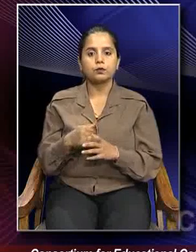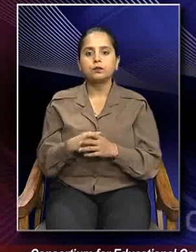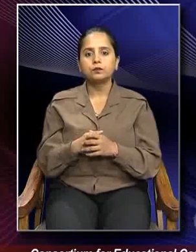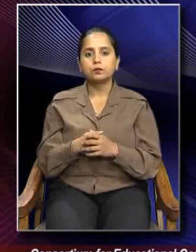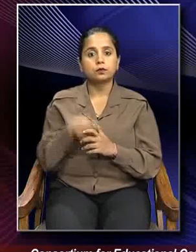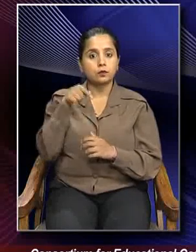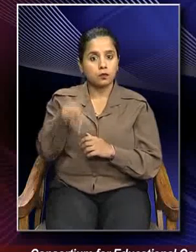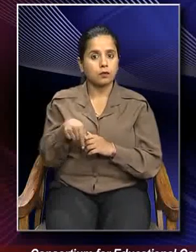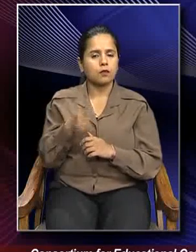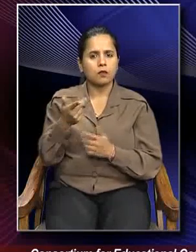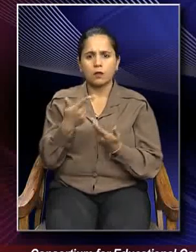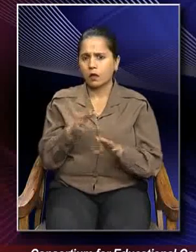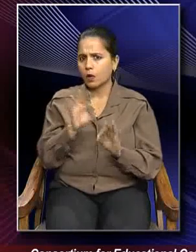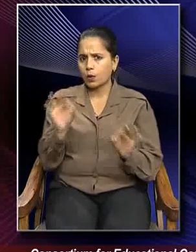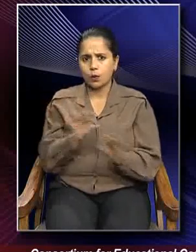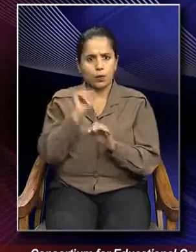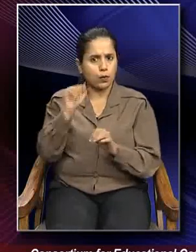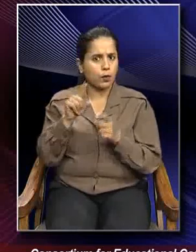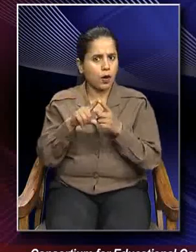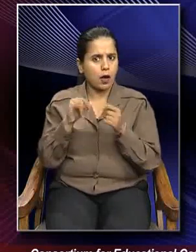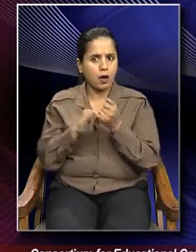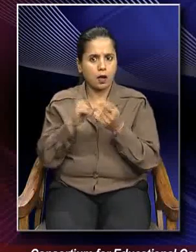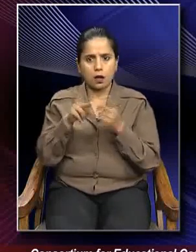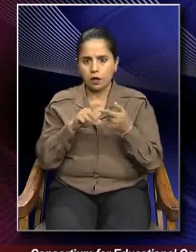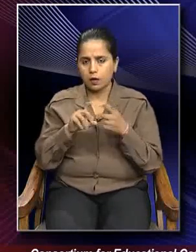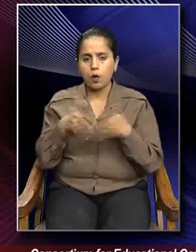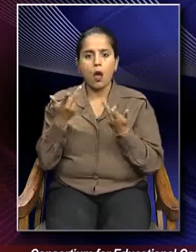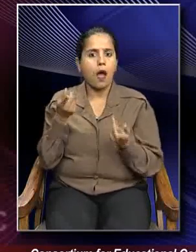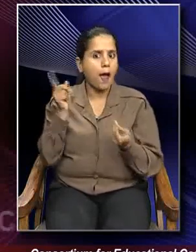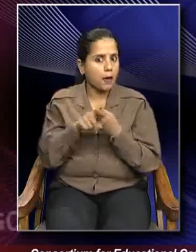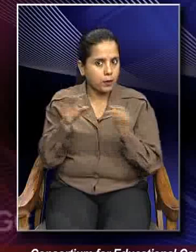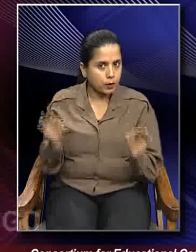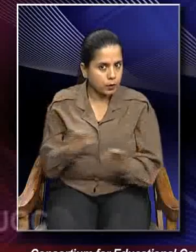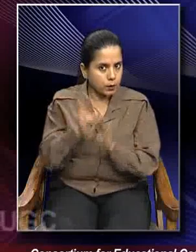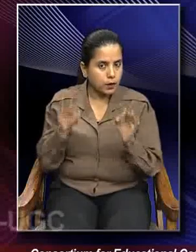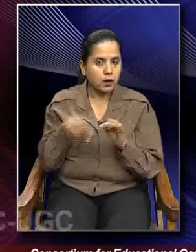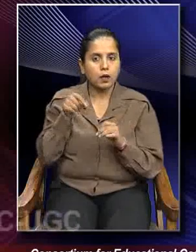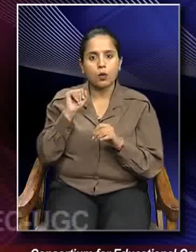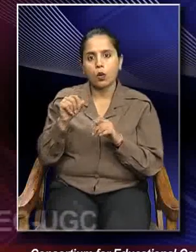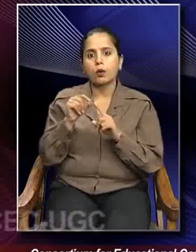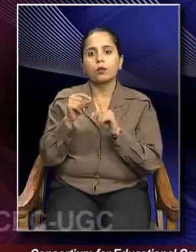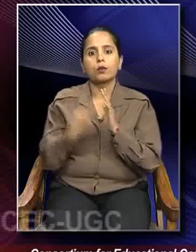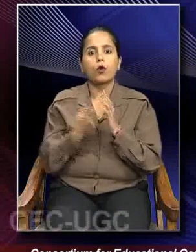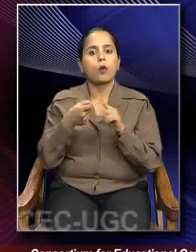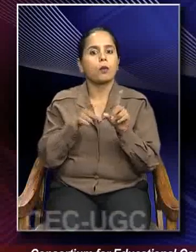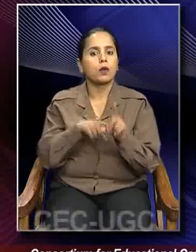It is neither the essence nor an accidental static property of the self.